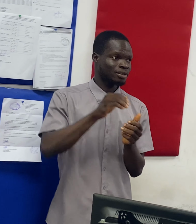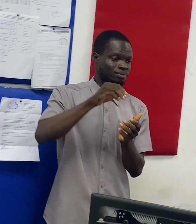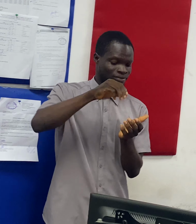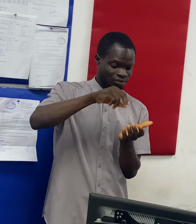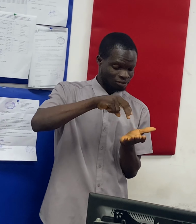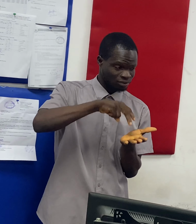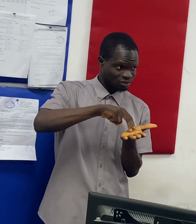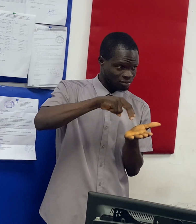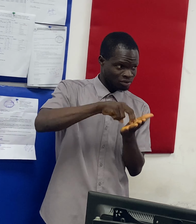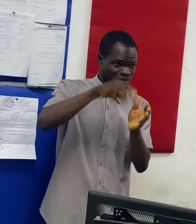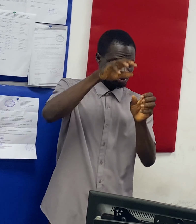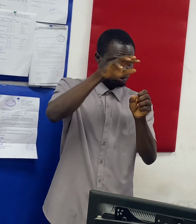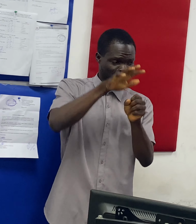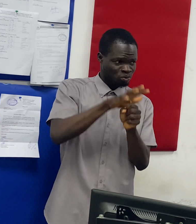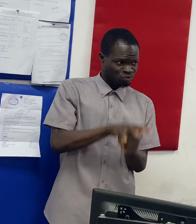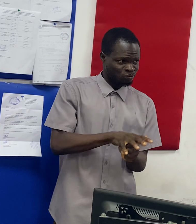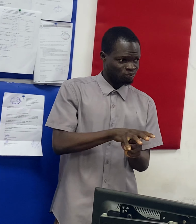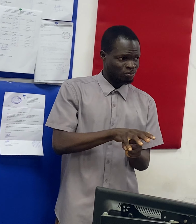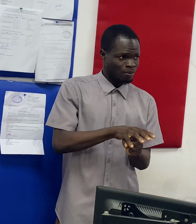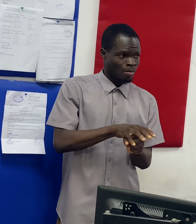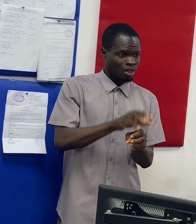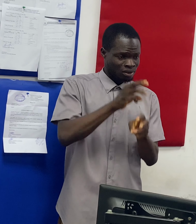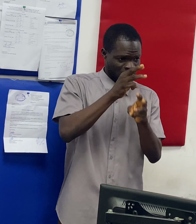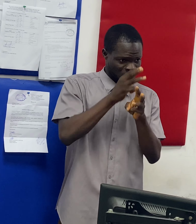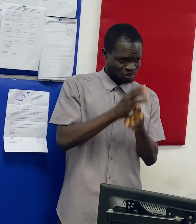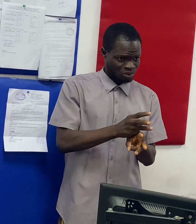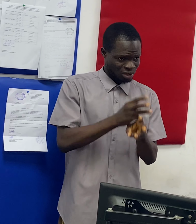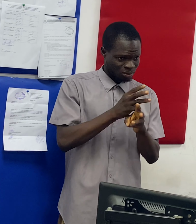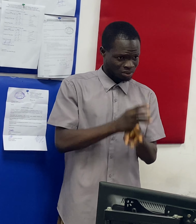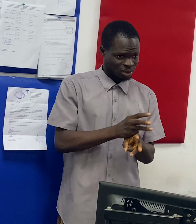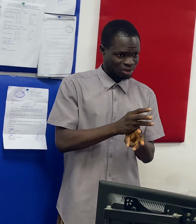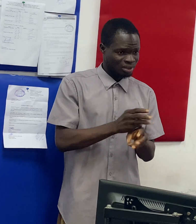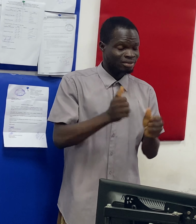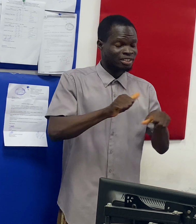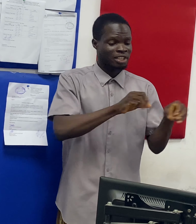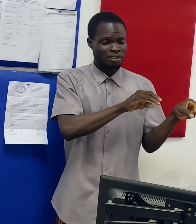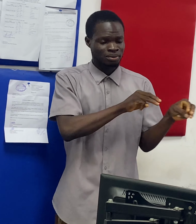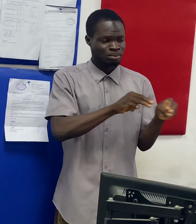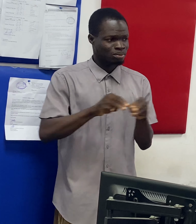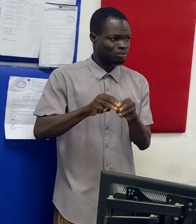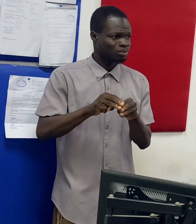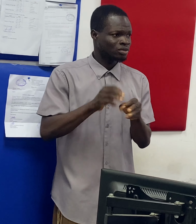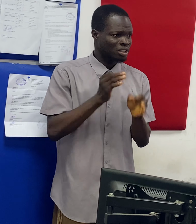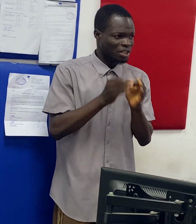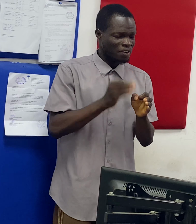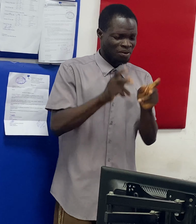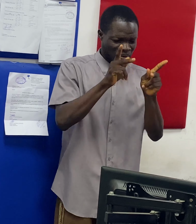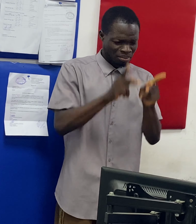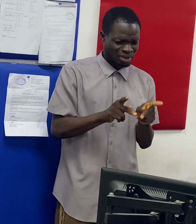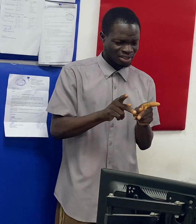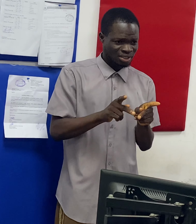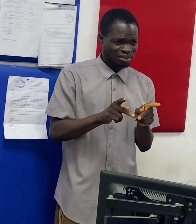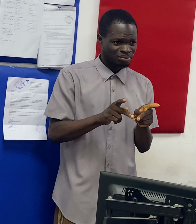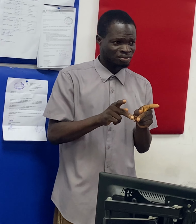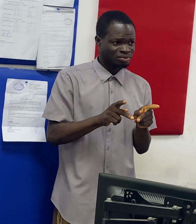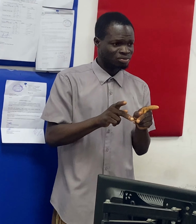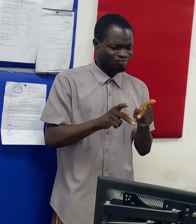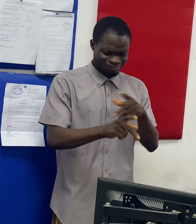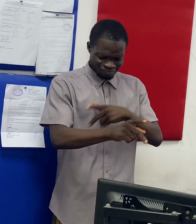that the person can actually sit on. Sit. Yes, if the person is an amputee, both legs.